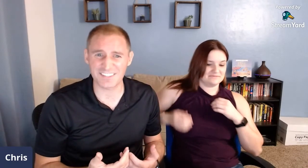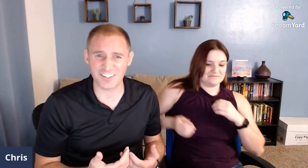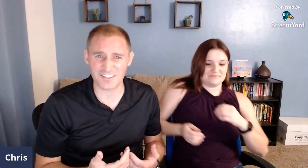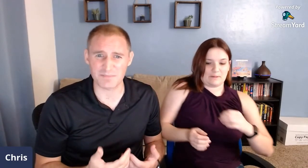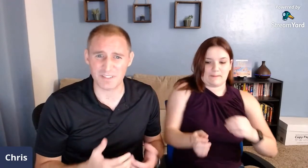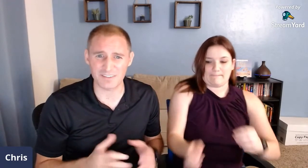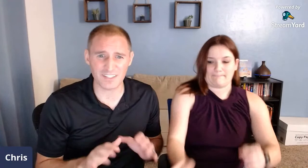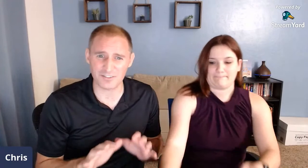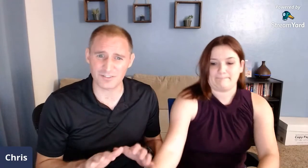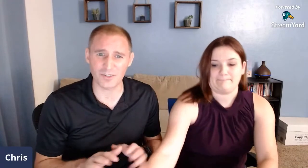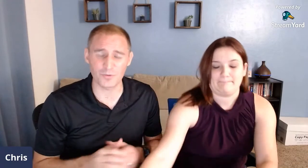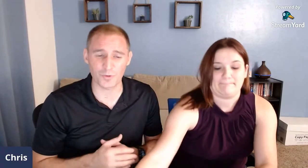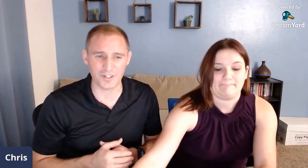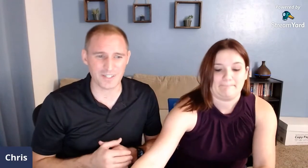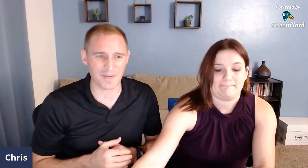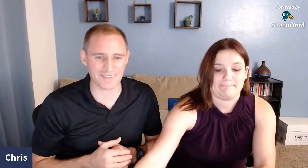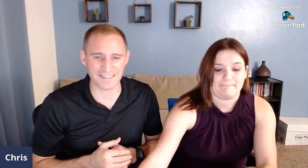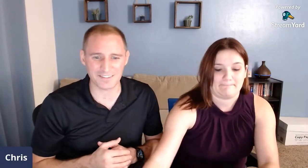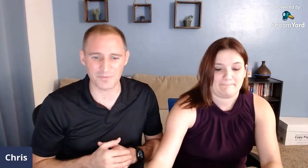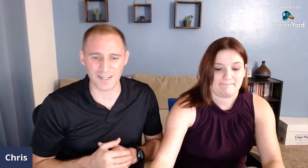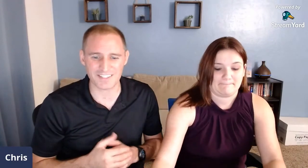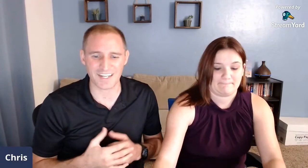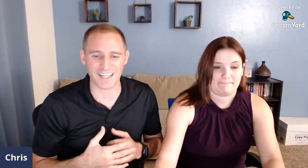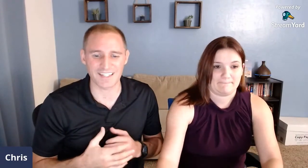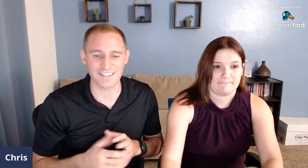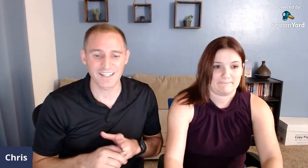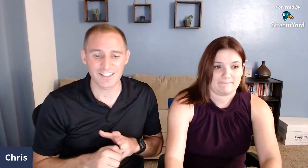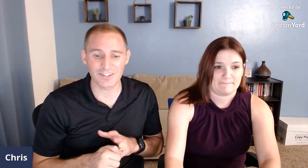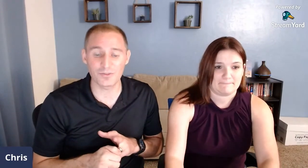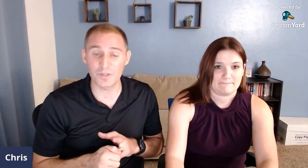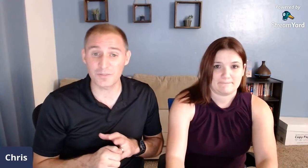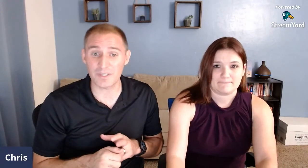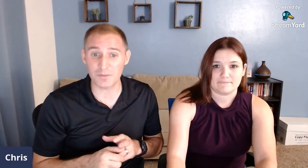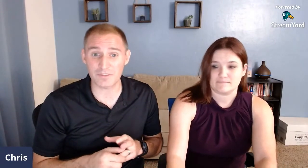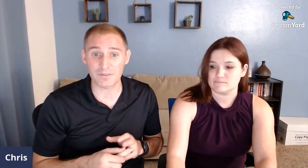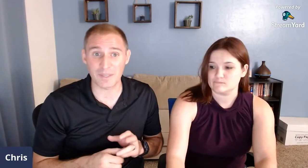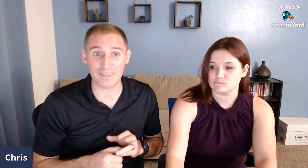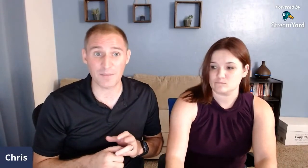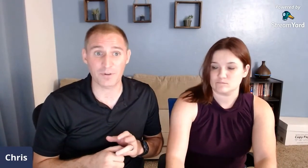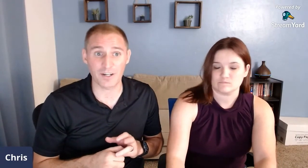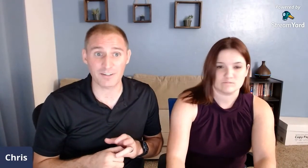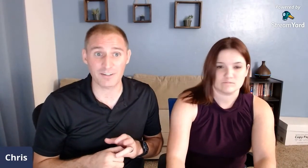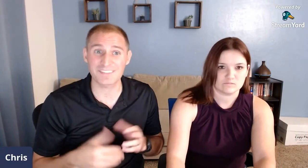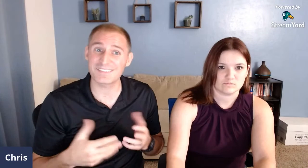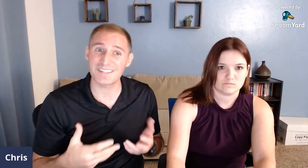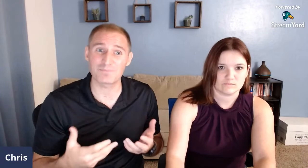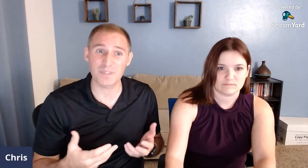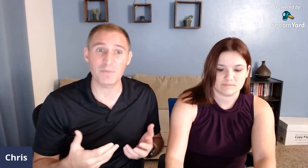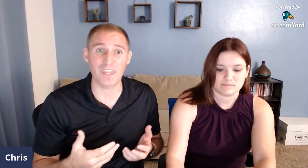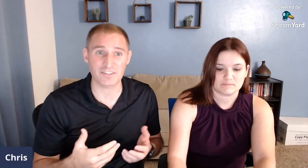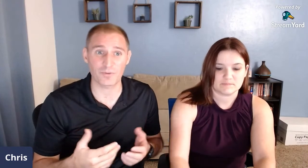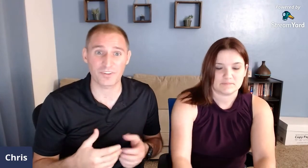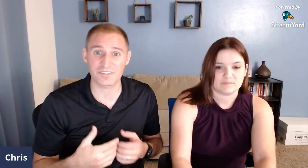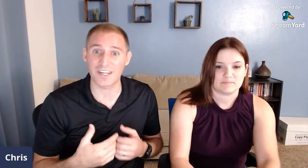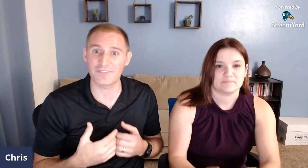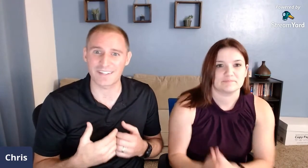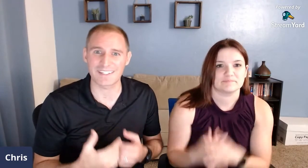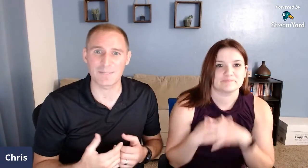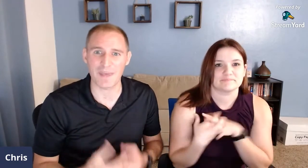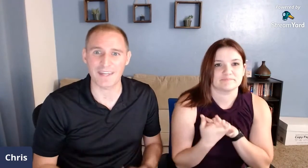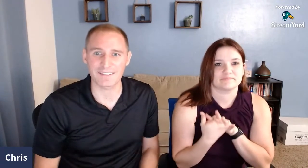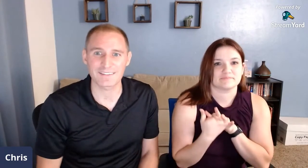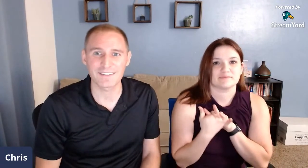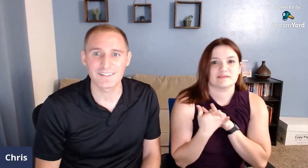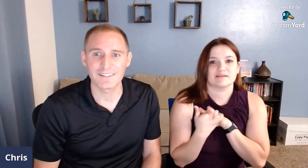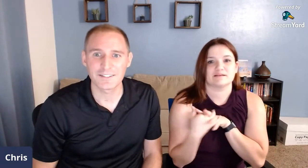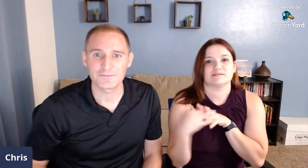that's discouraging, but don't worry about that so much, and you will be able to make that progress. Just be patient with yourself and